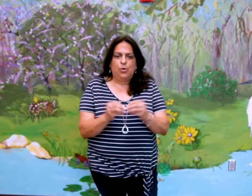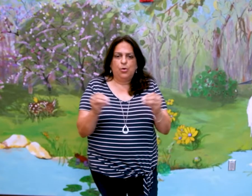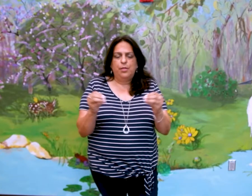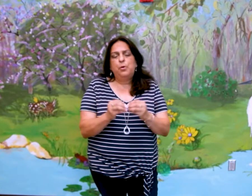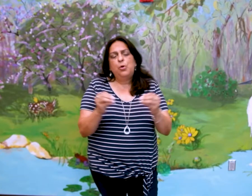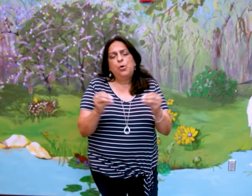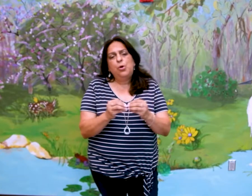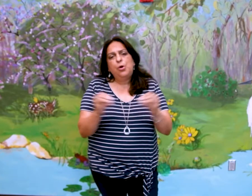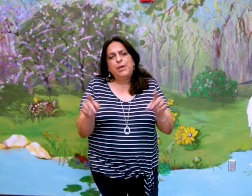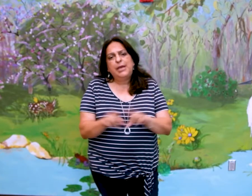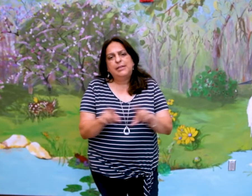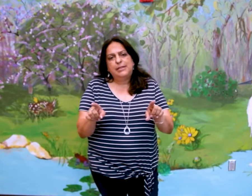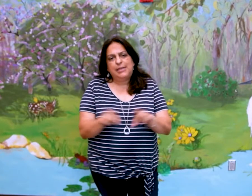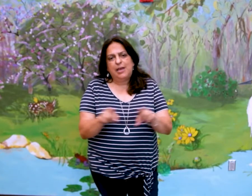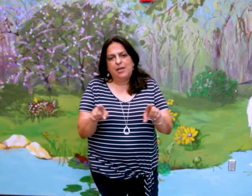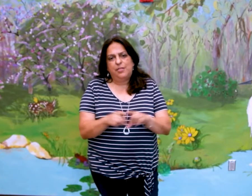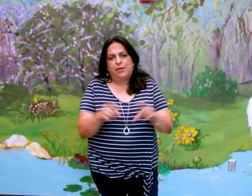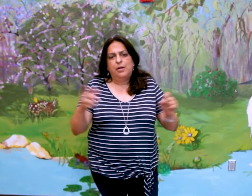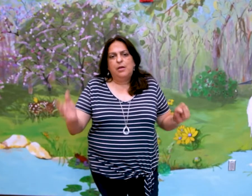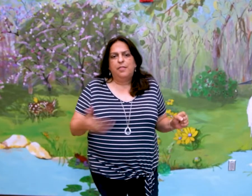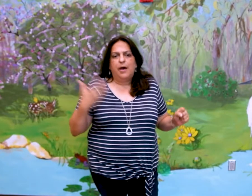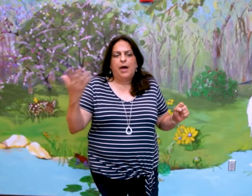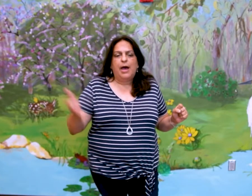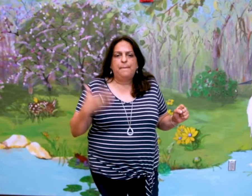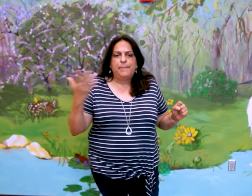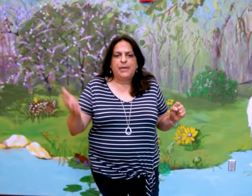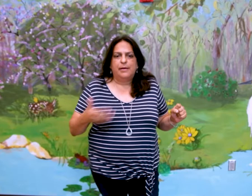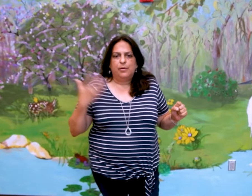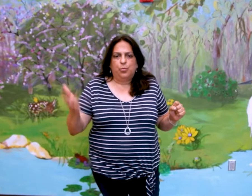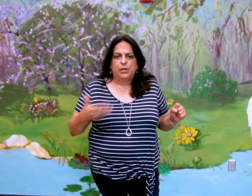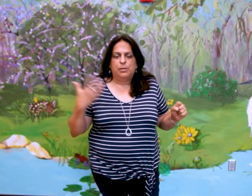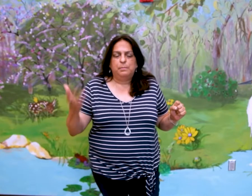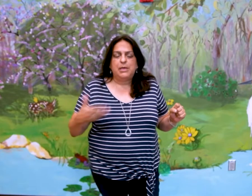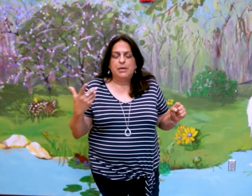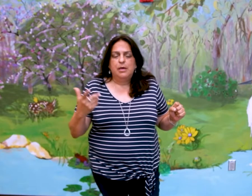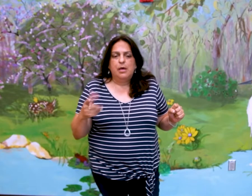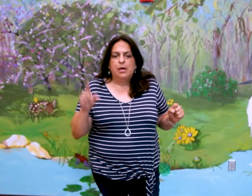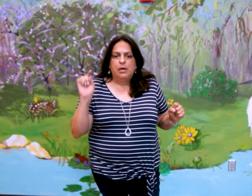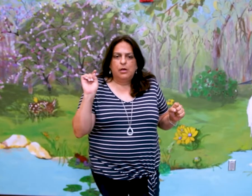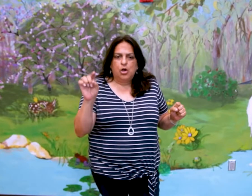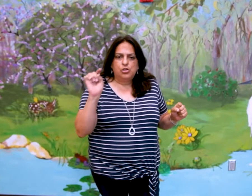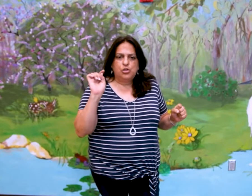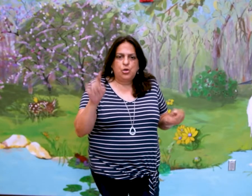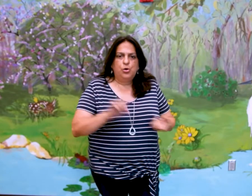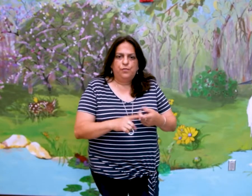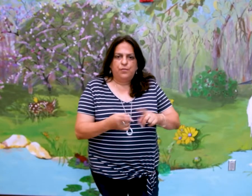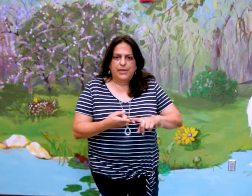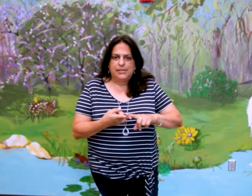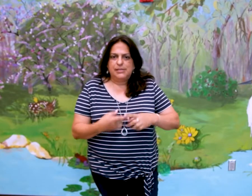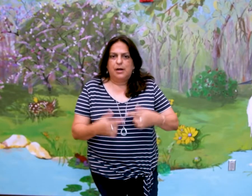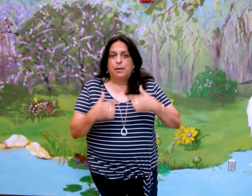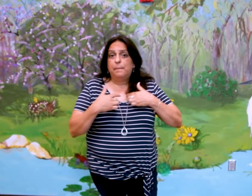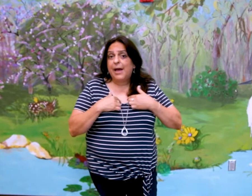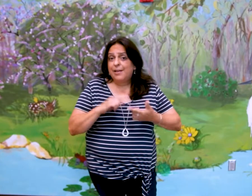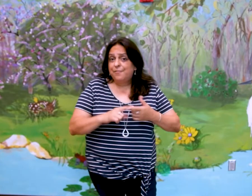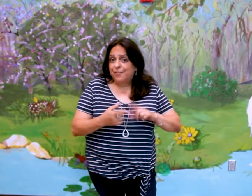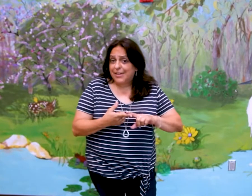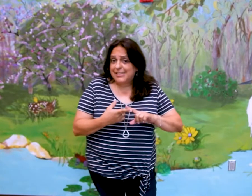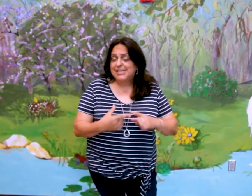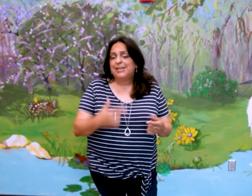the more we get together, the happier we'll be. 'Cause your friends are my friends and